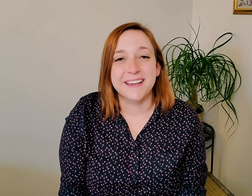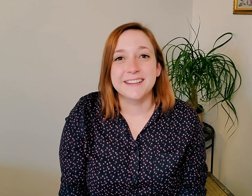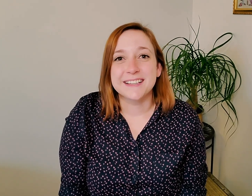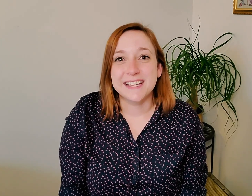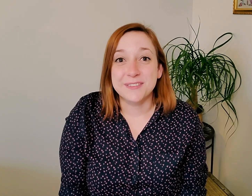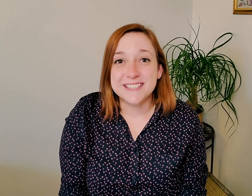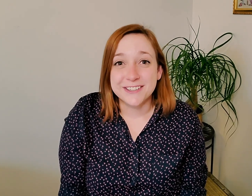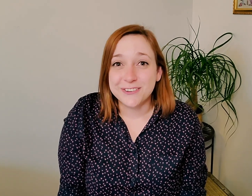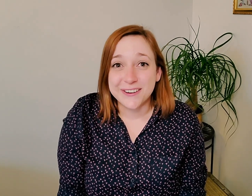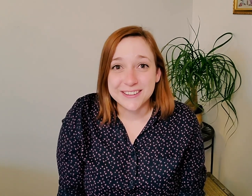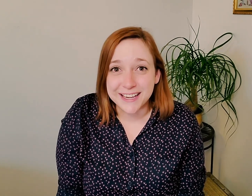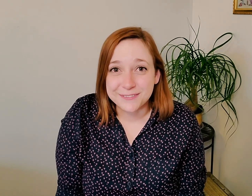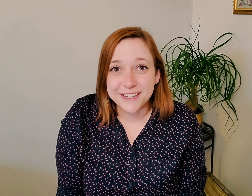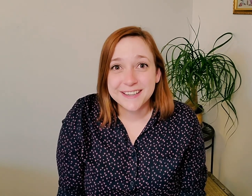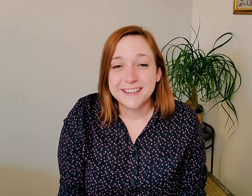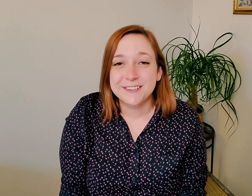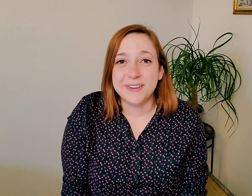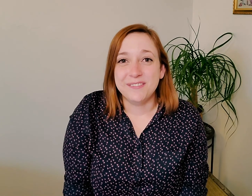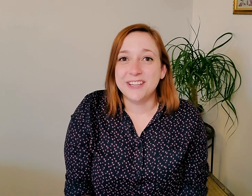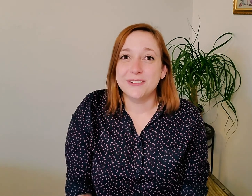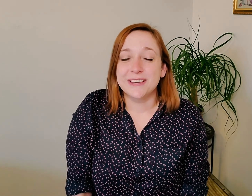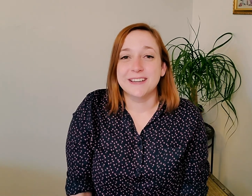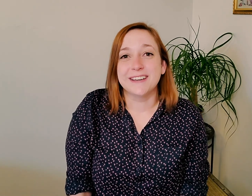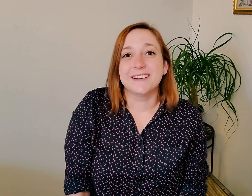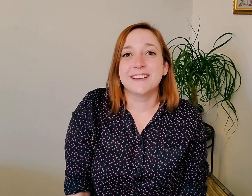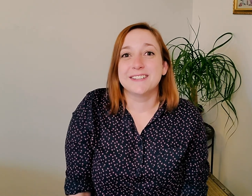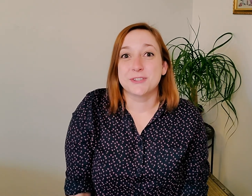next time I see you around the library, maybe you can